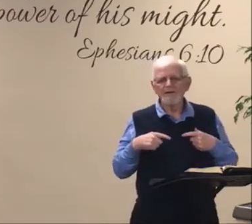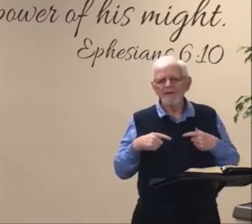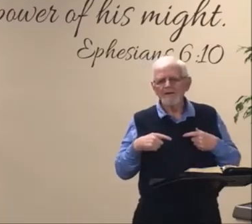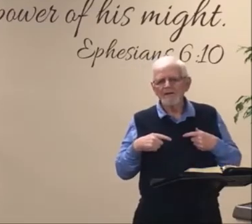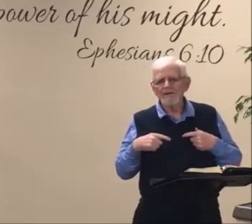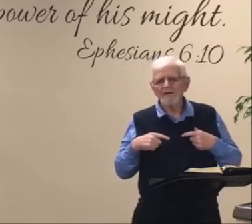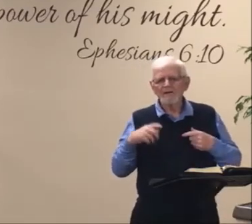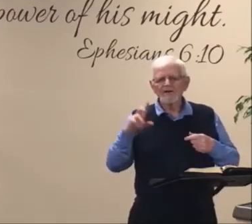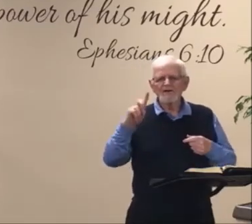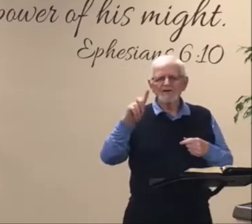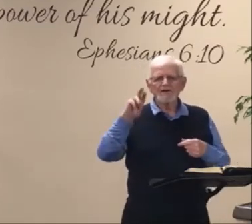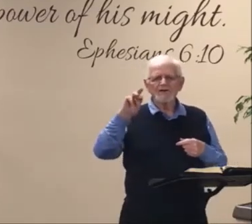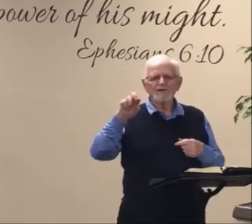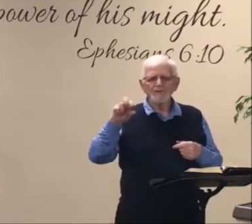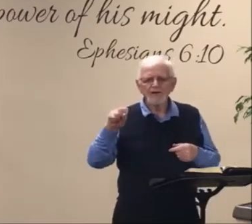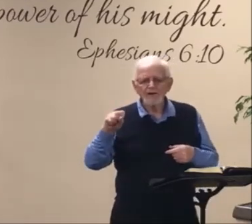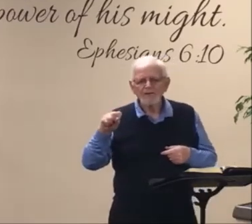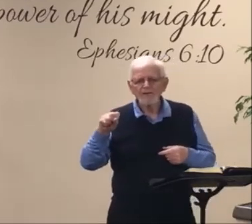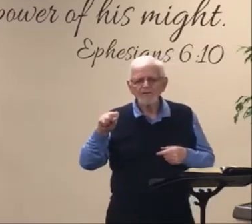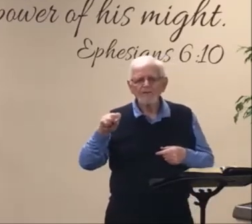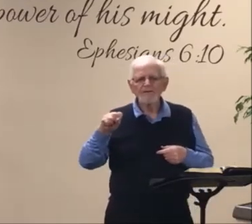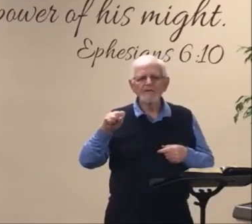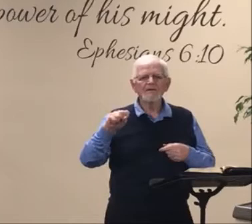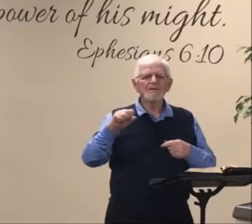There's drugs involved in at least three of these stories here.